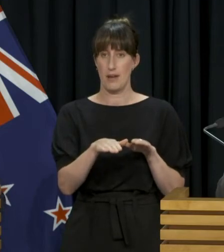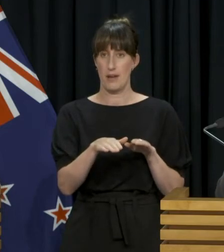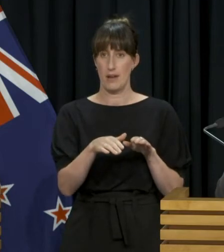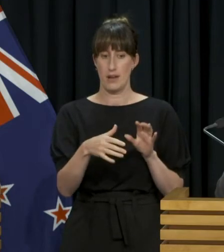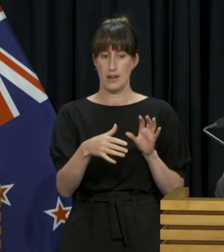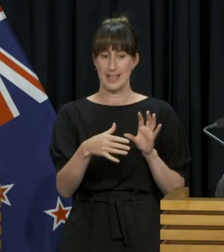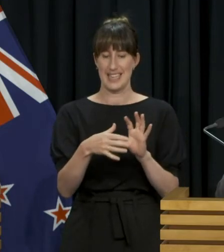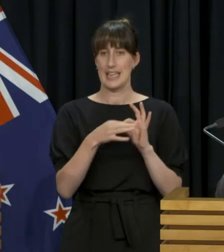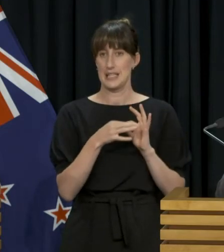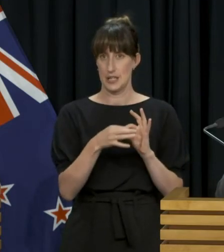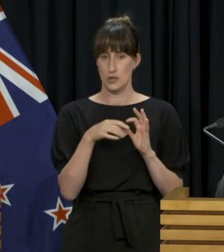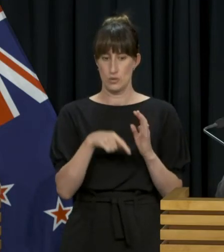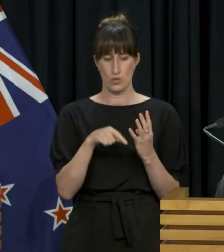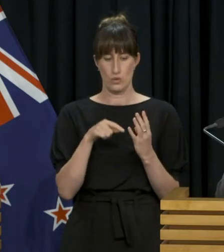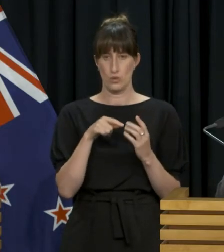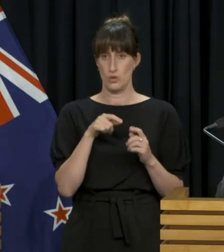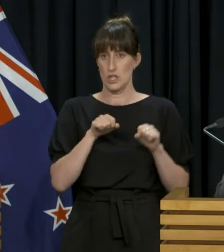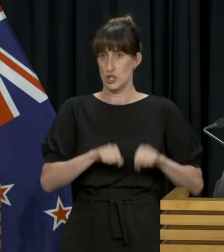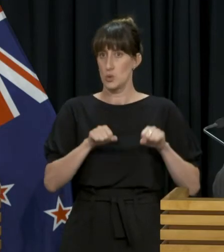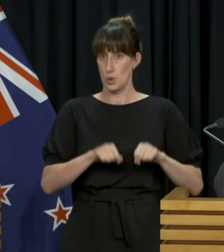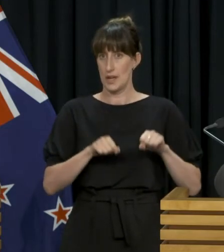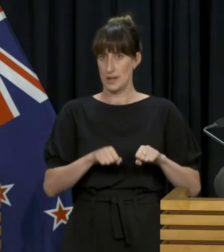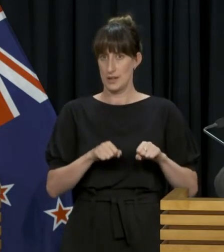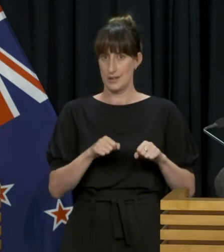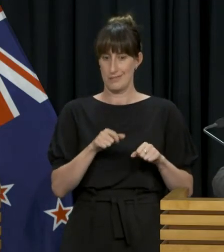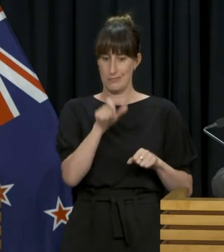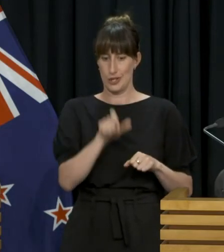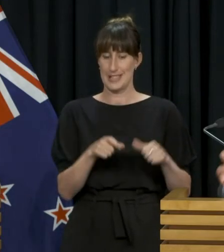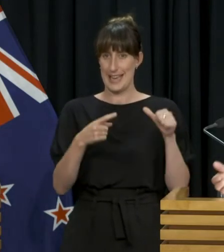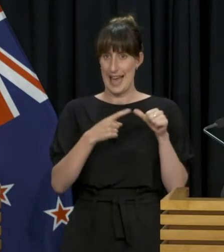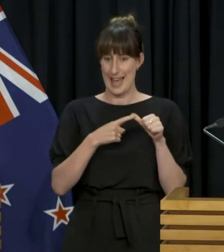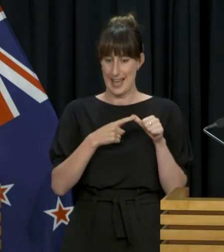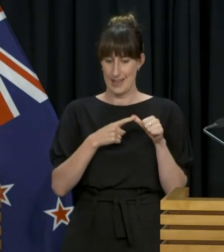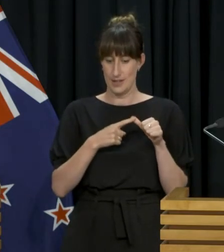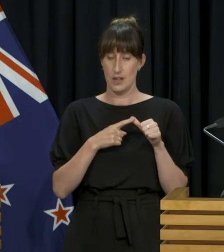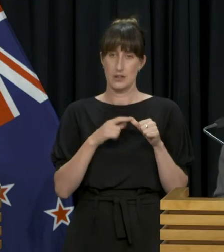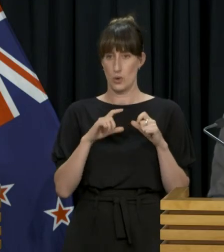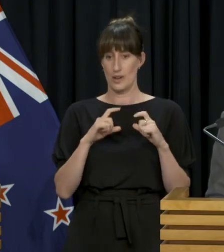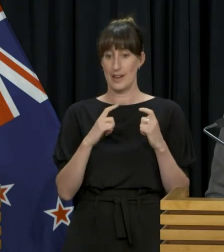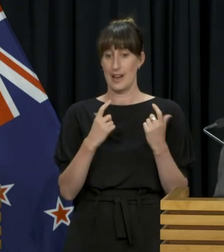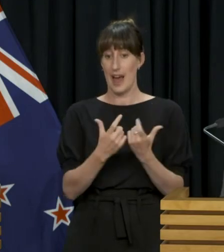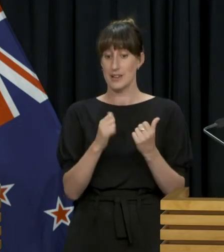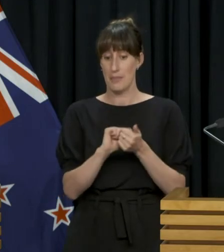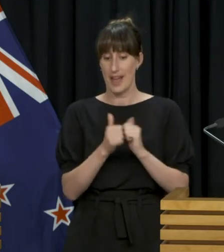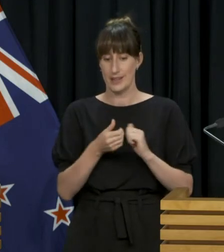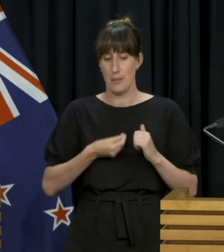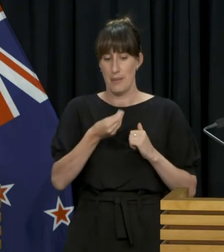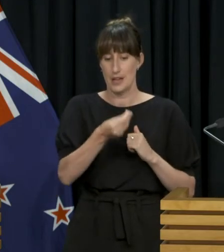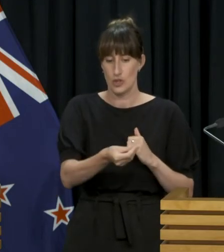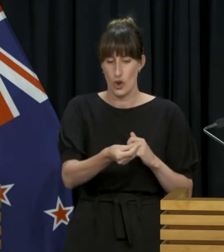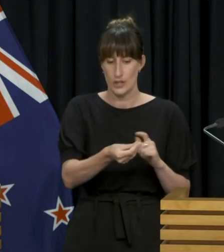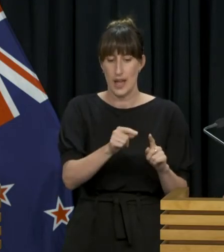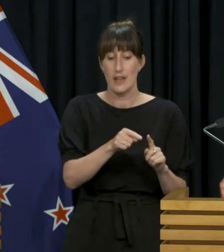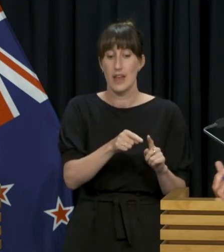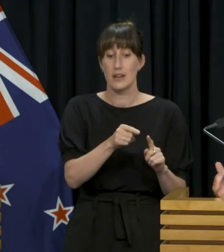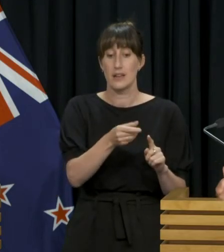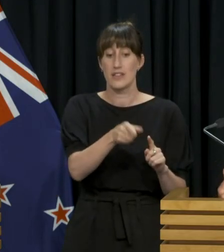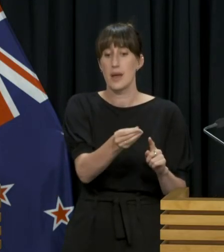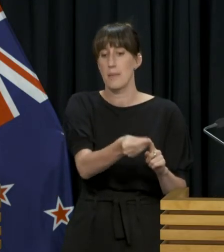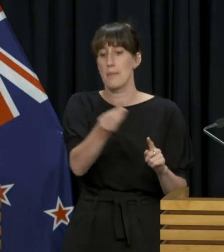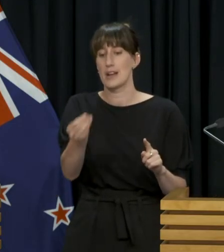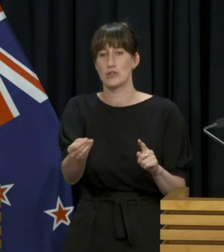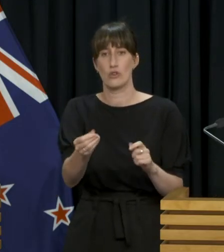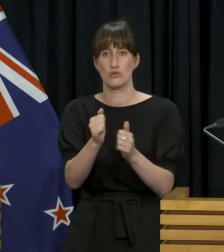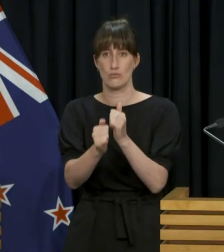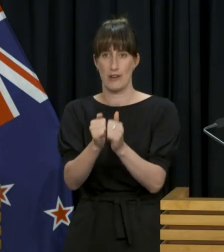with the student case A infecting her classmate who then infected her brother. So that was reassuring, of course, and some very